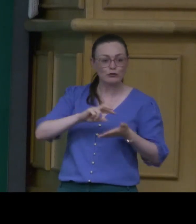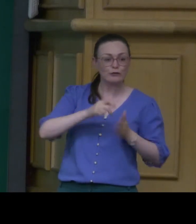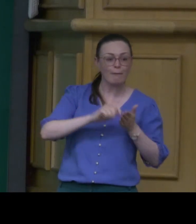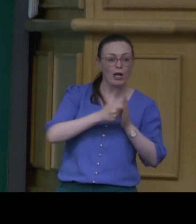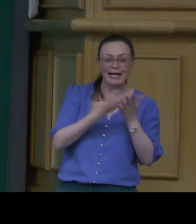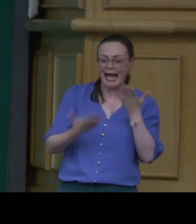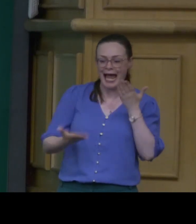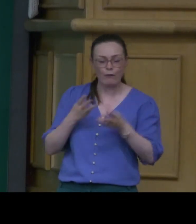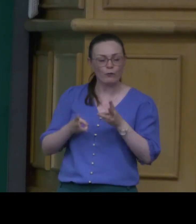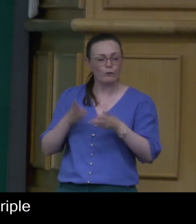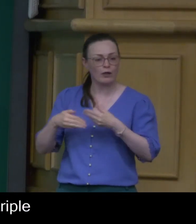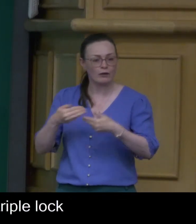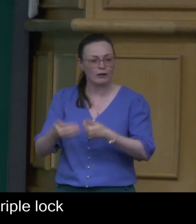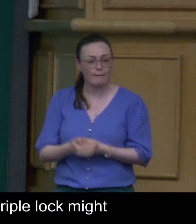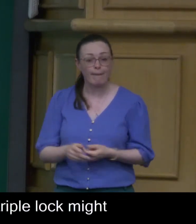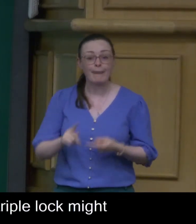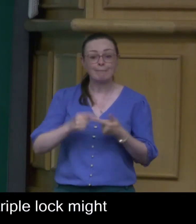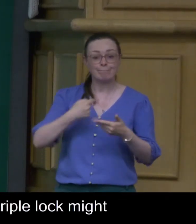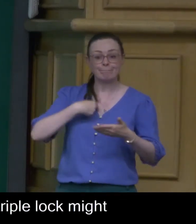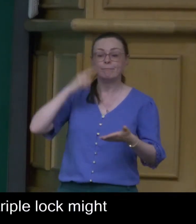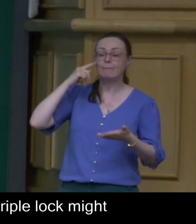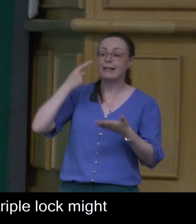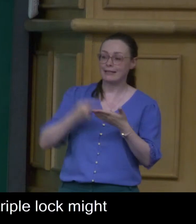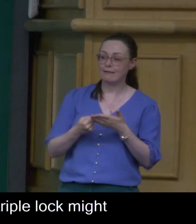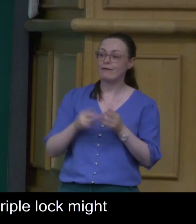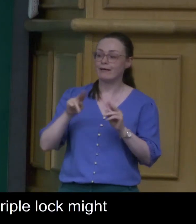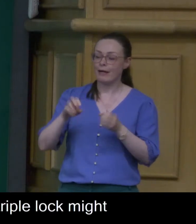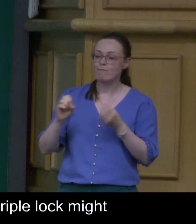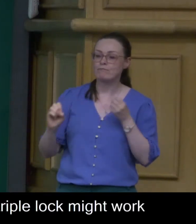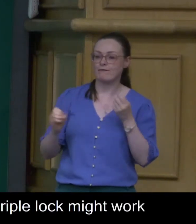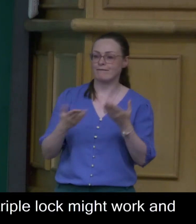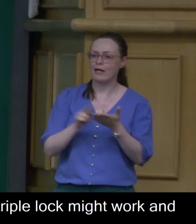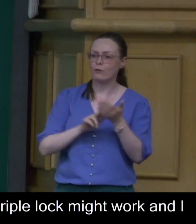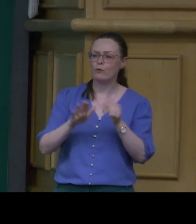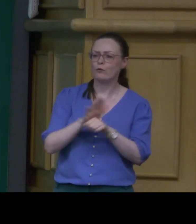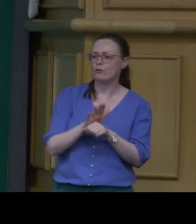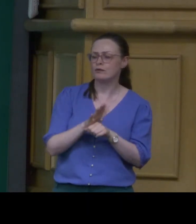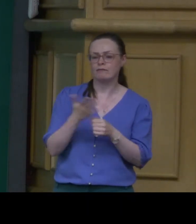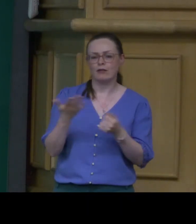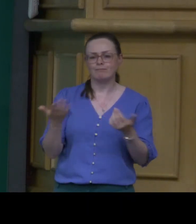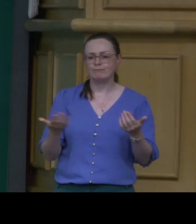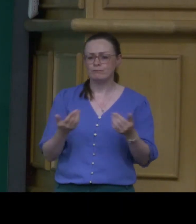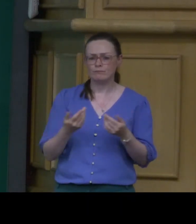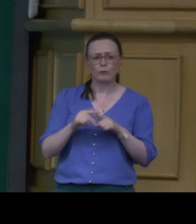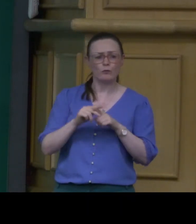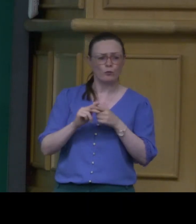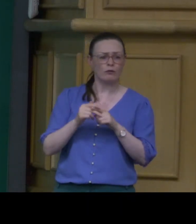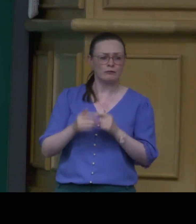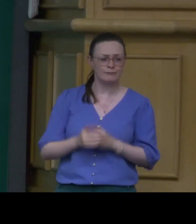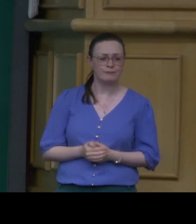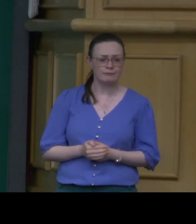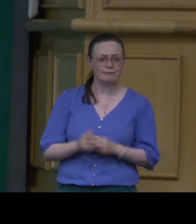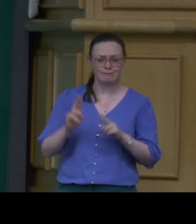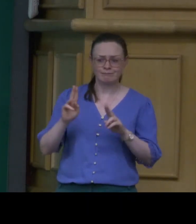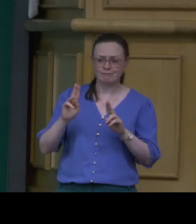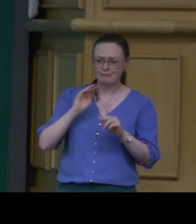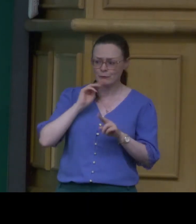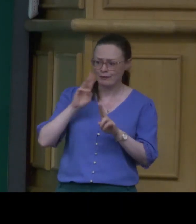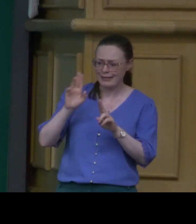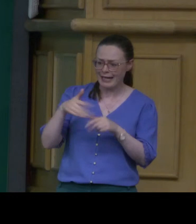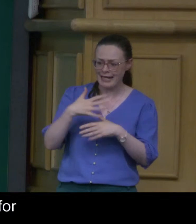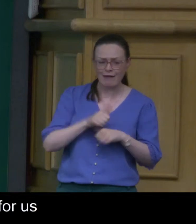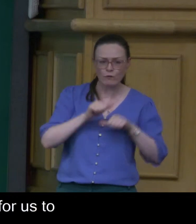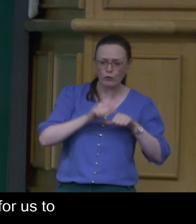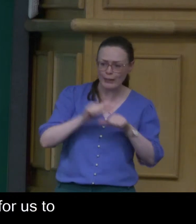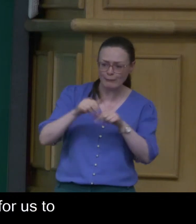lock might work, and I believe it could provide a very useful tool for us to get agreement